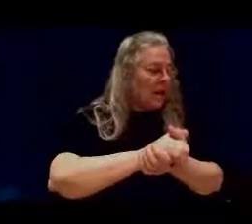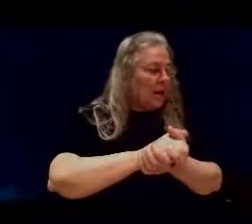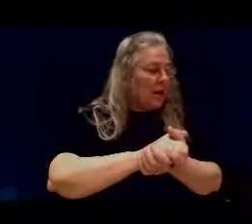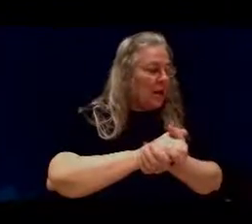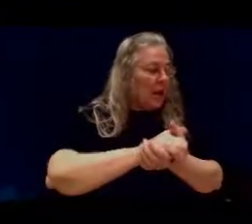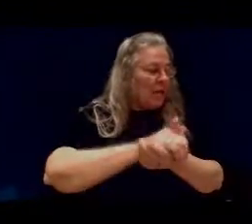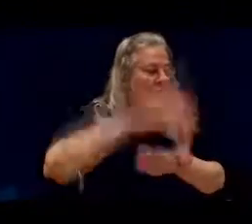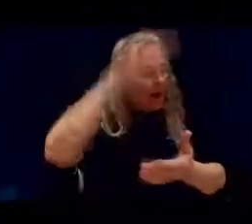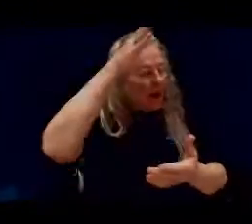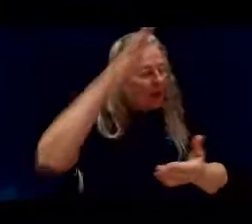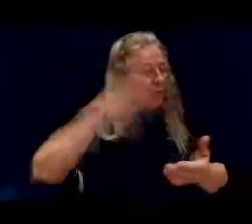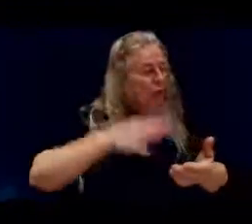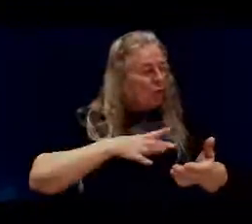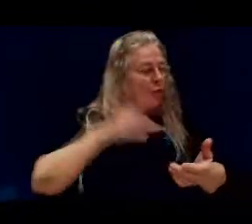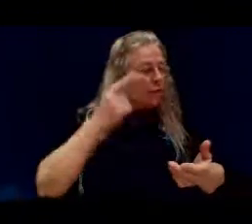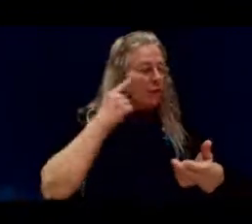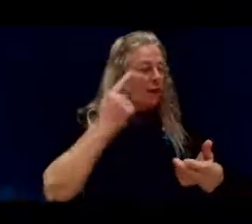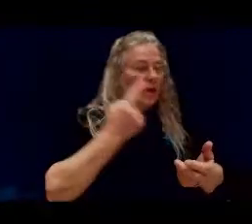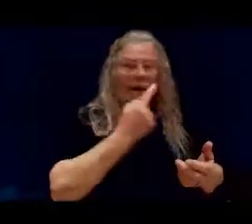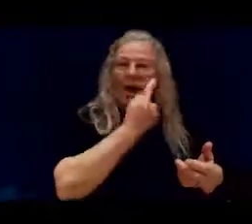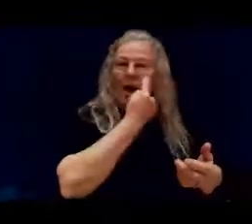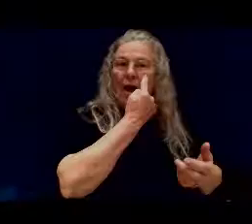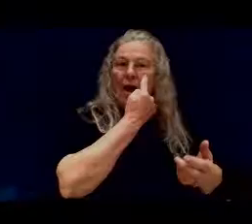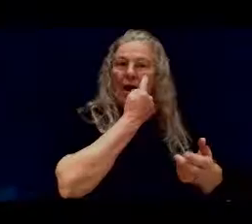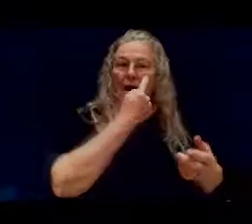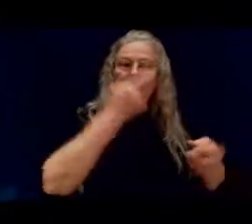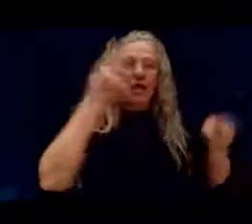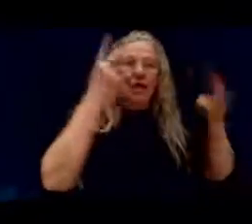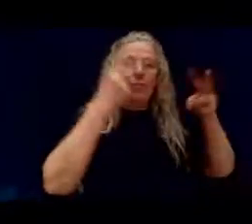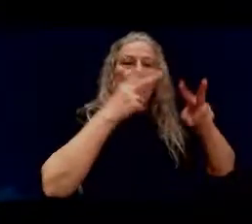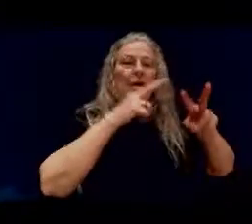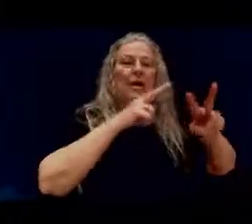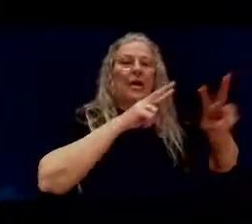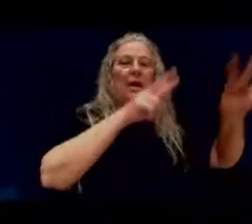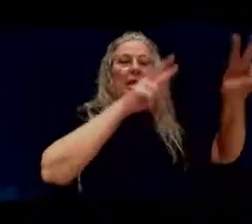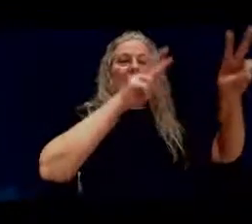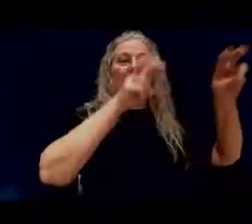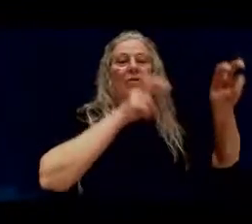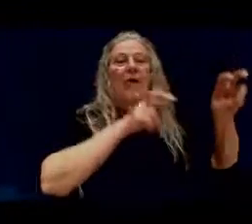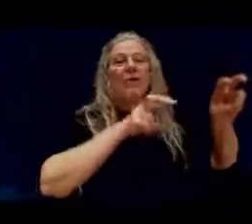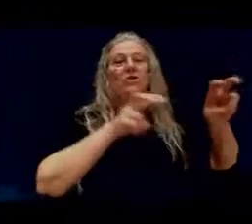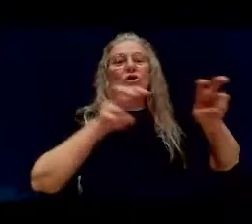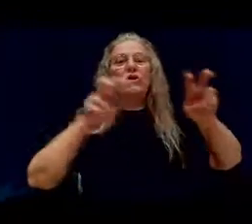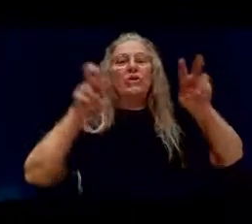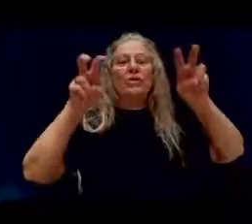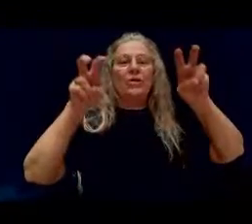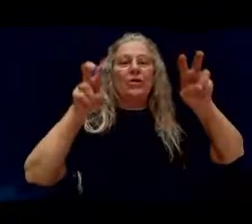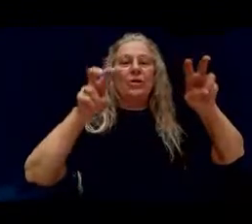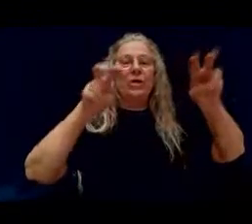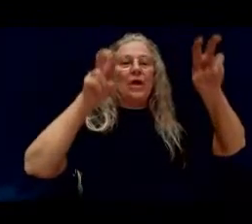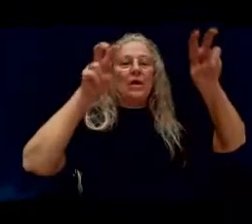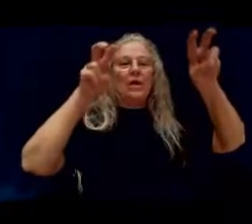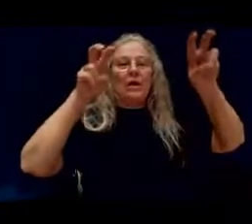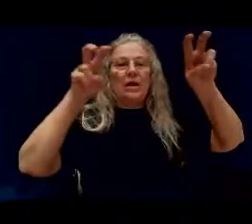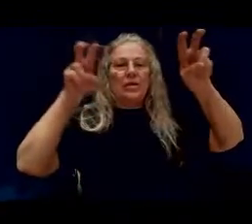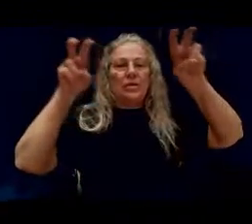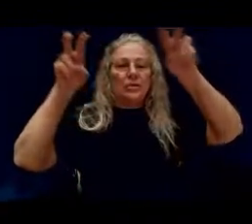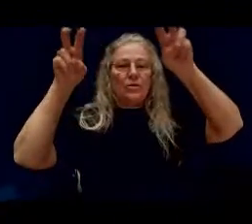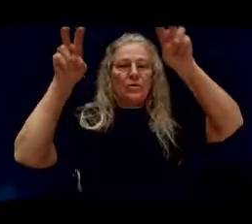believe that human eyes beheld that journey to